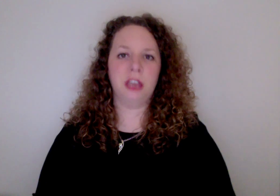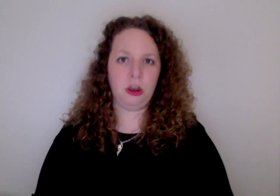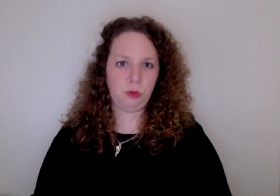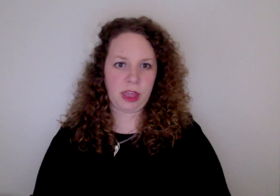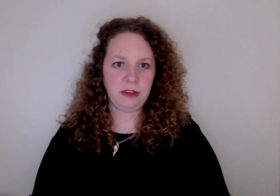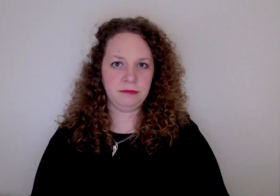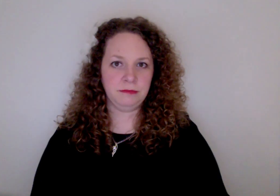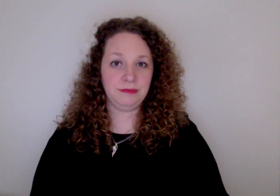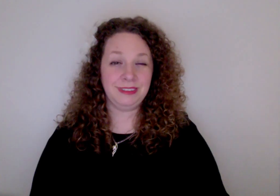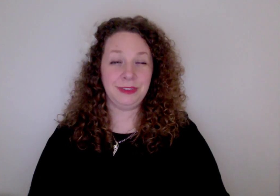tell when.